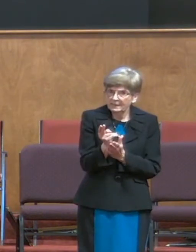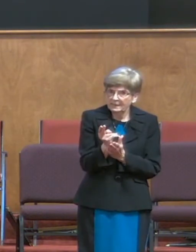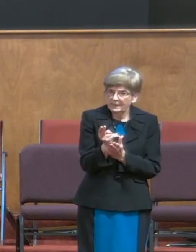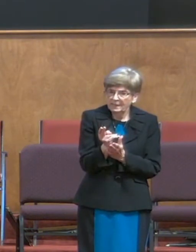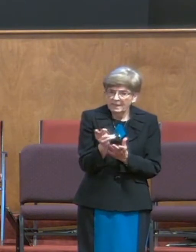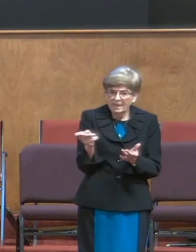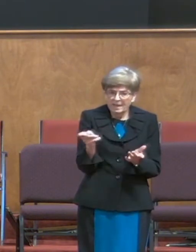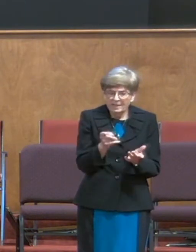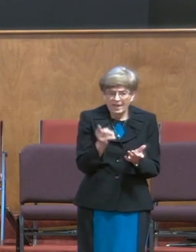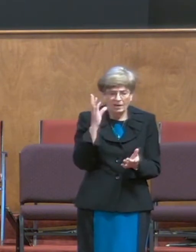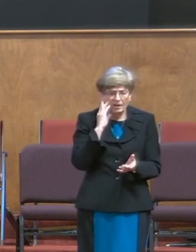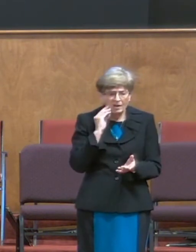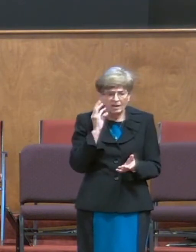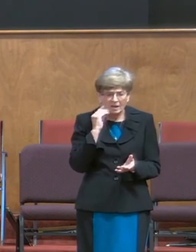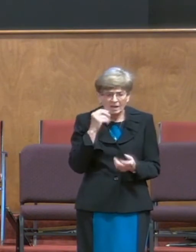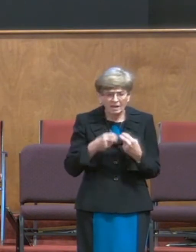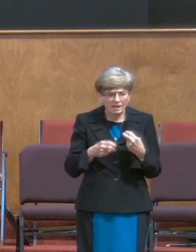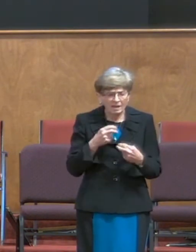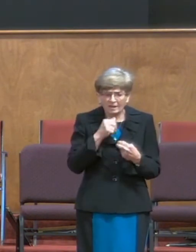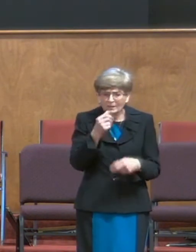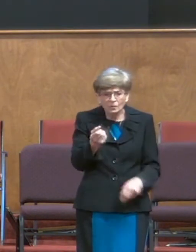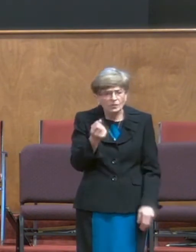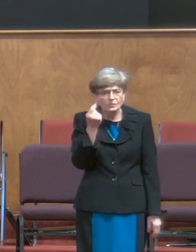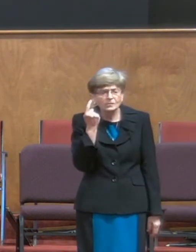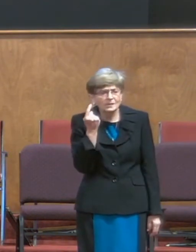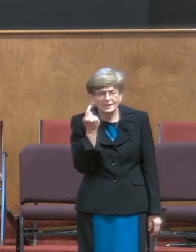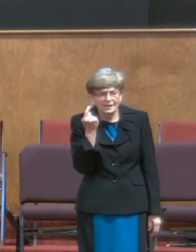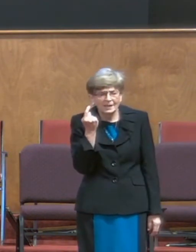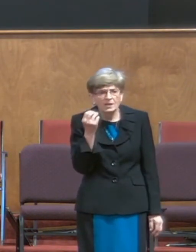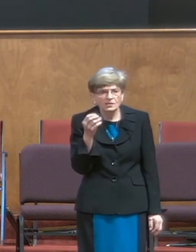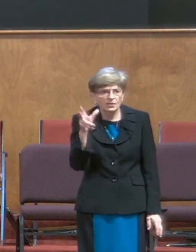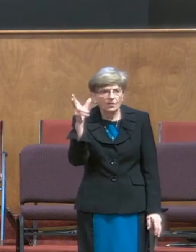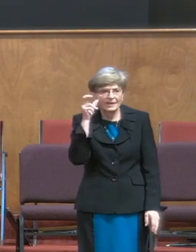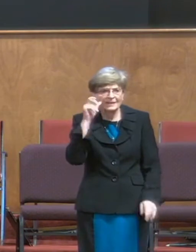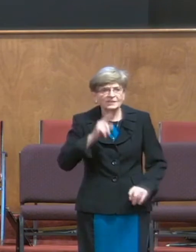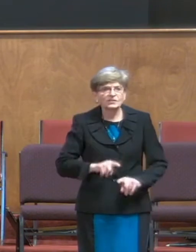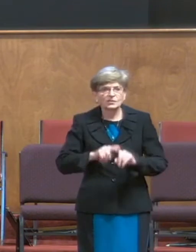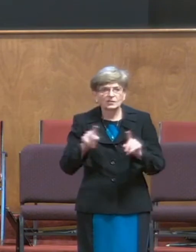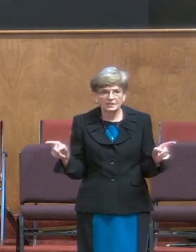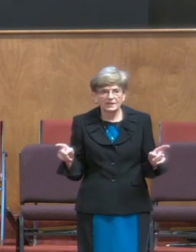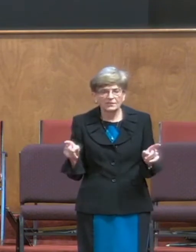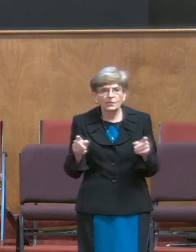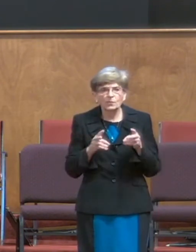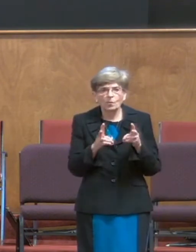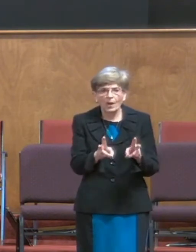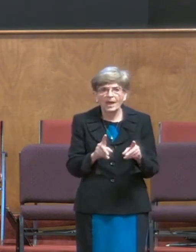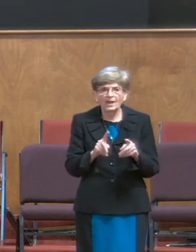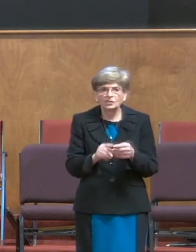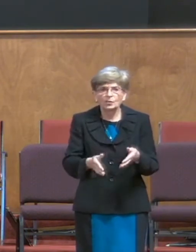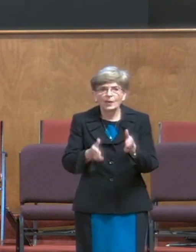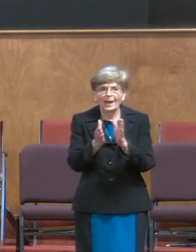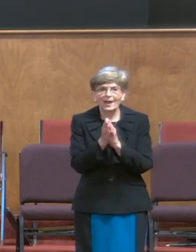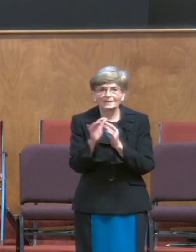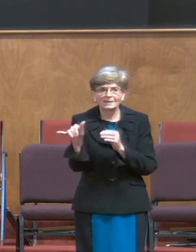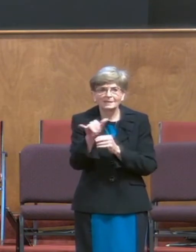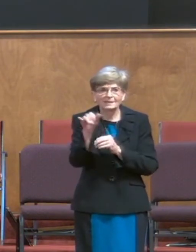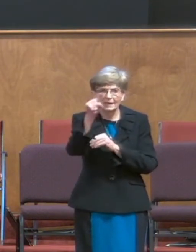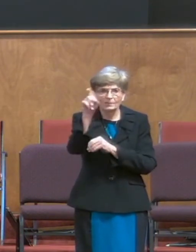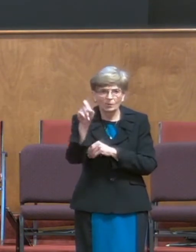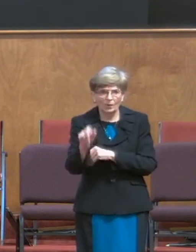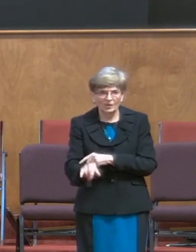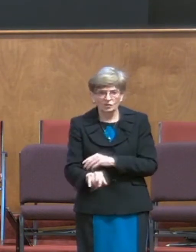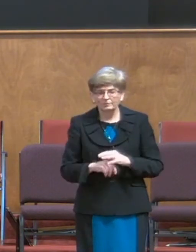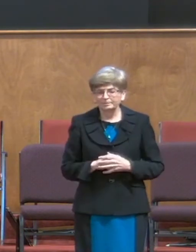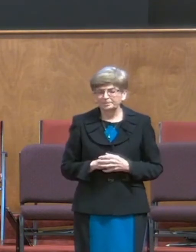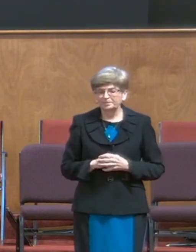they're personalizing this question. Listen to the difference in the way that we can ask these questions and that people can ask these questions. We